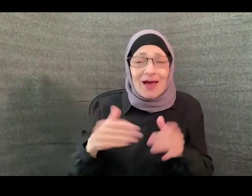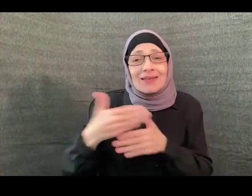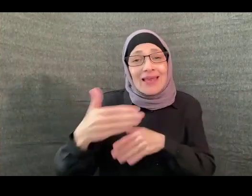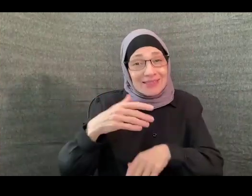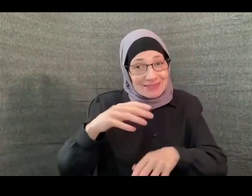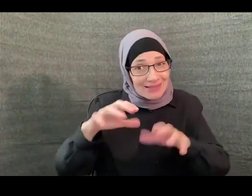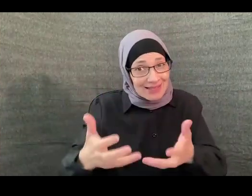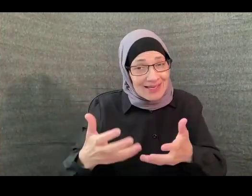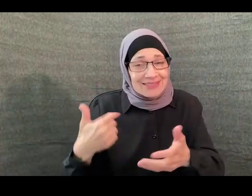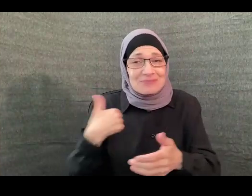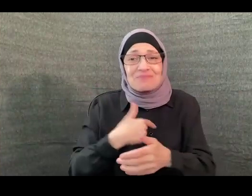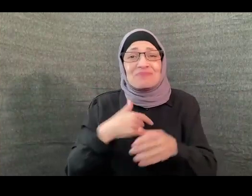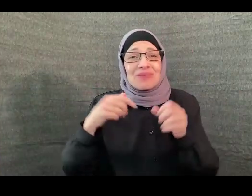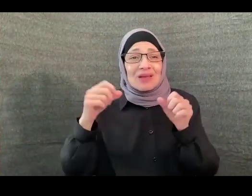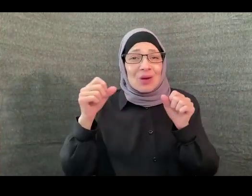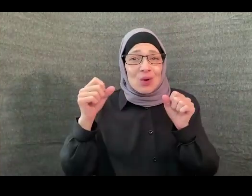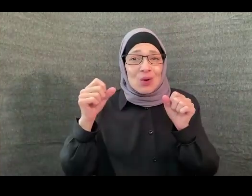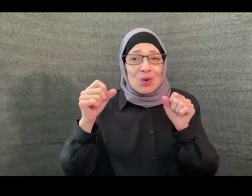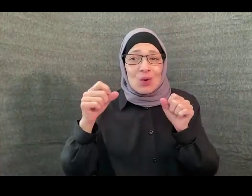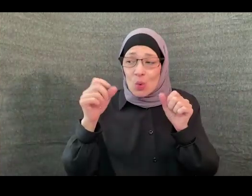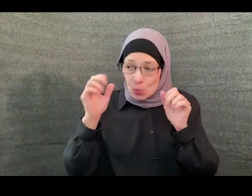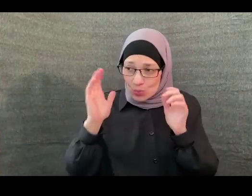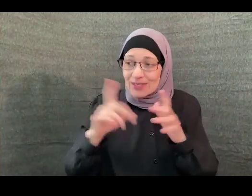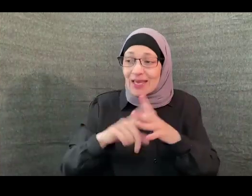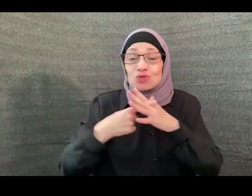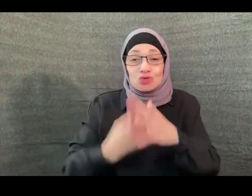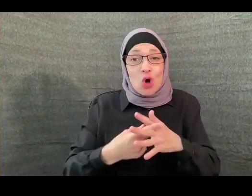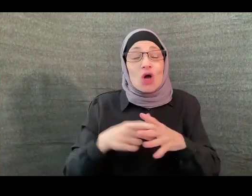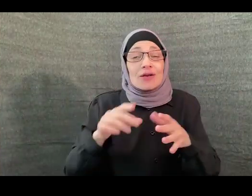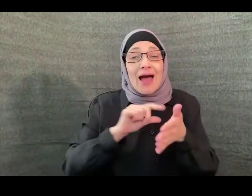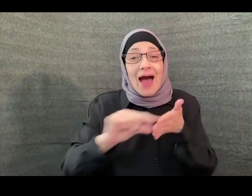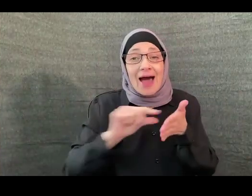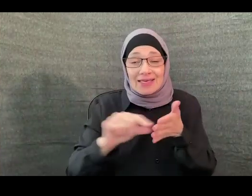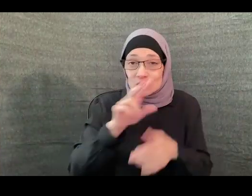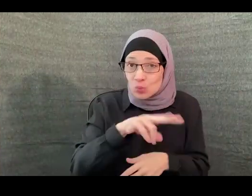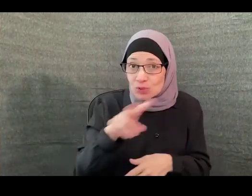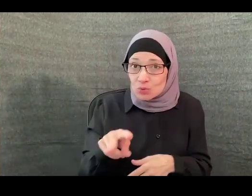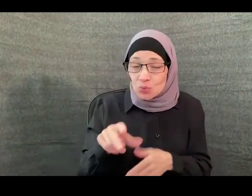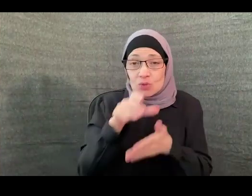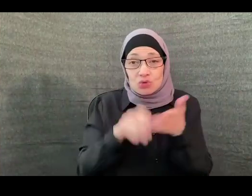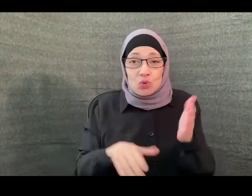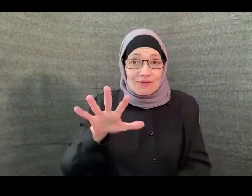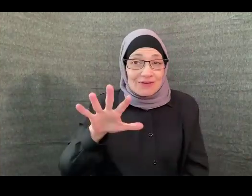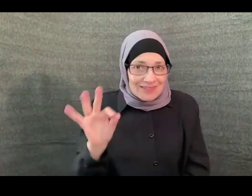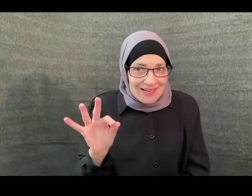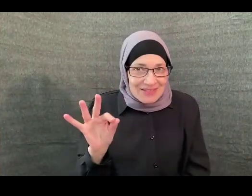be picking from ayah number 22, surah number